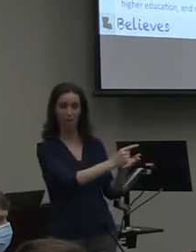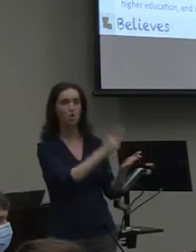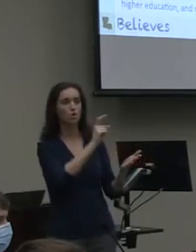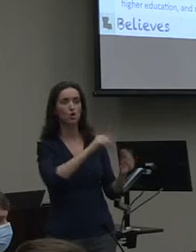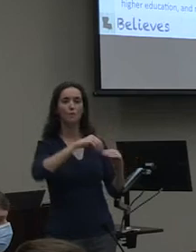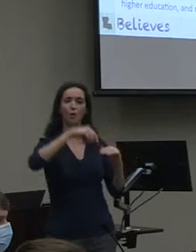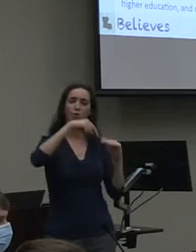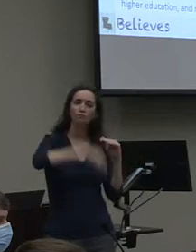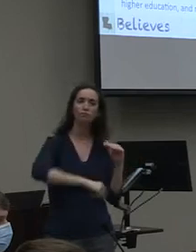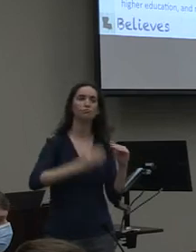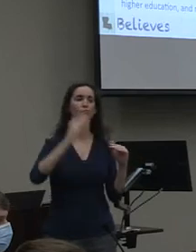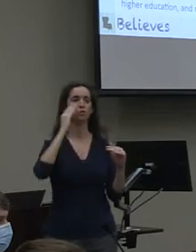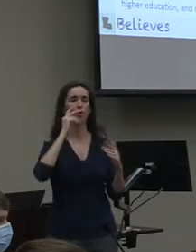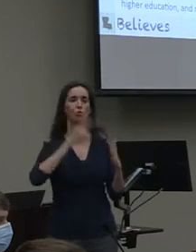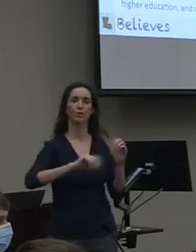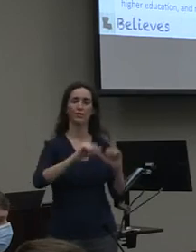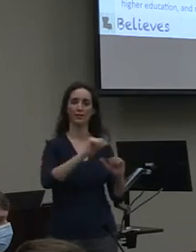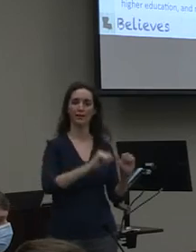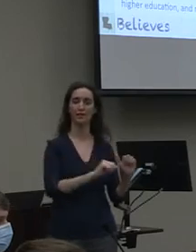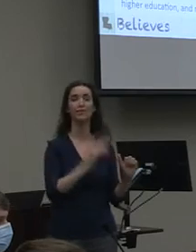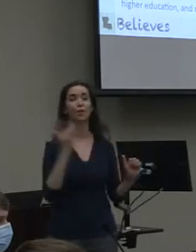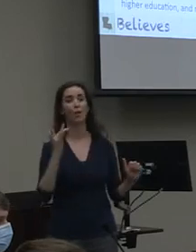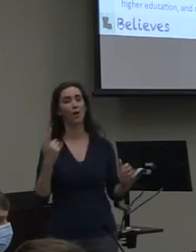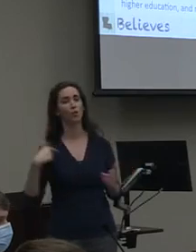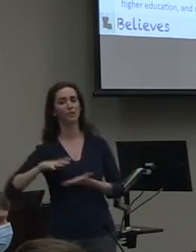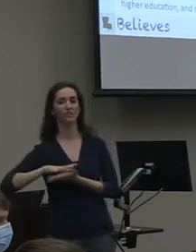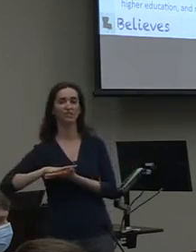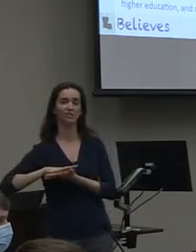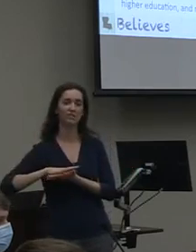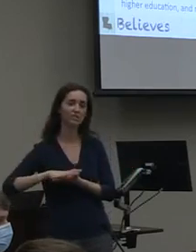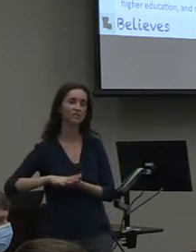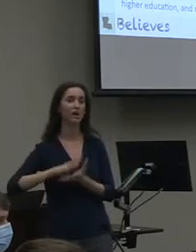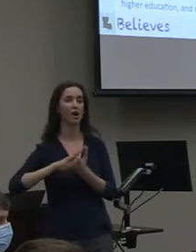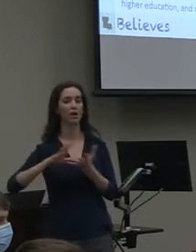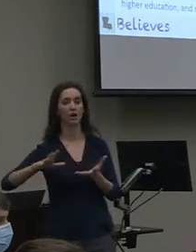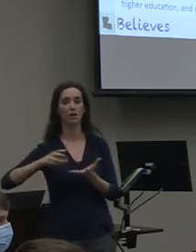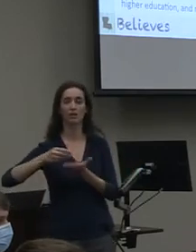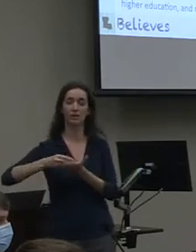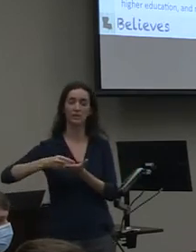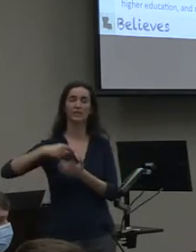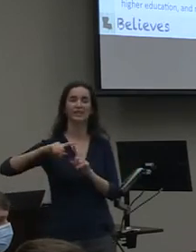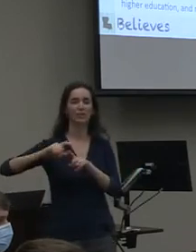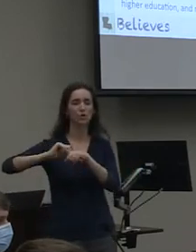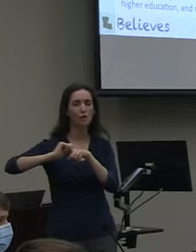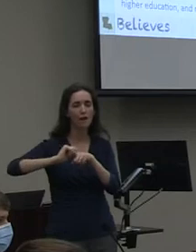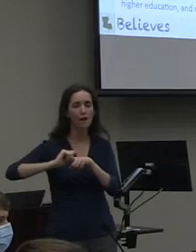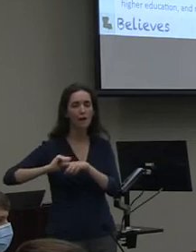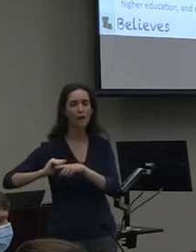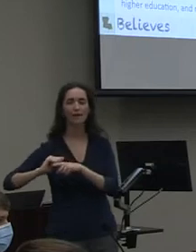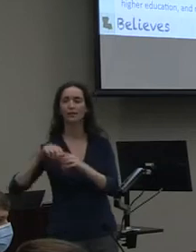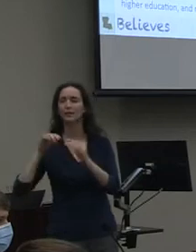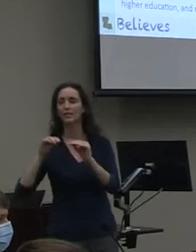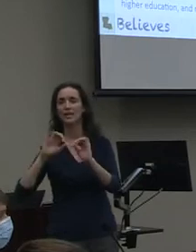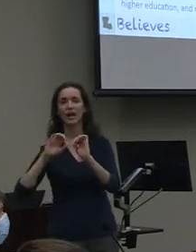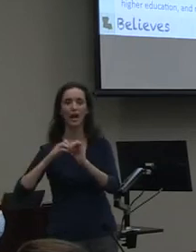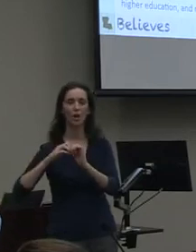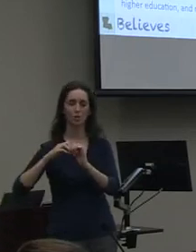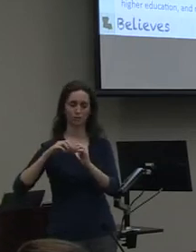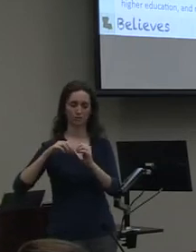the science of reading, because we too are spending quite a bit of dollars on direct training on the science of reading, kind of